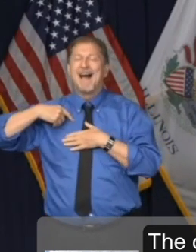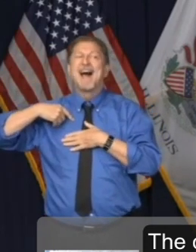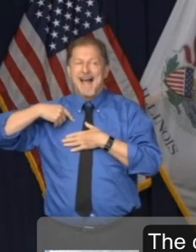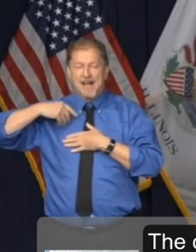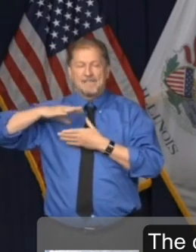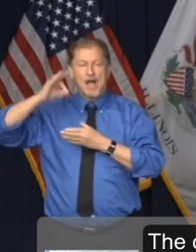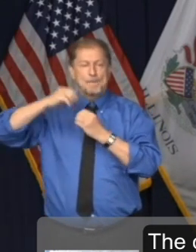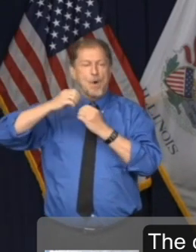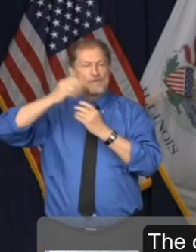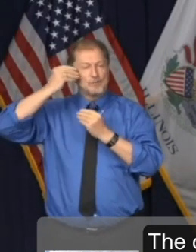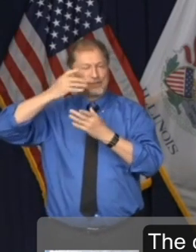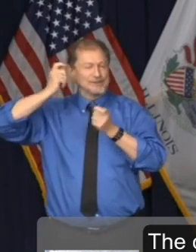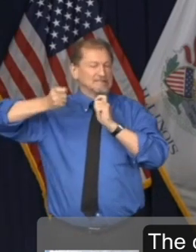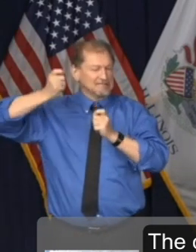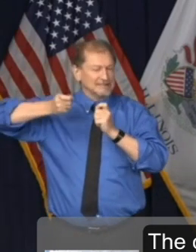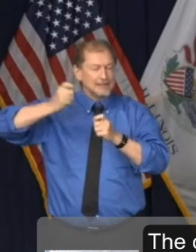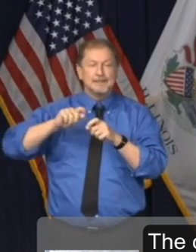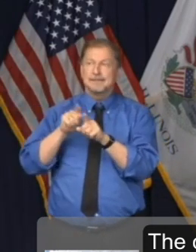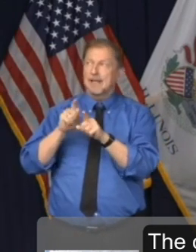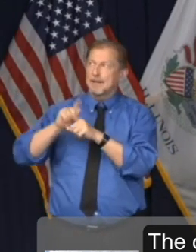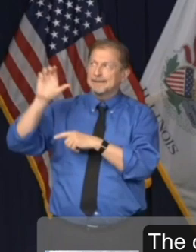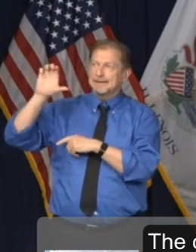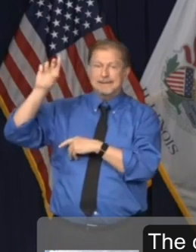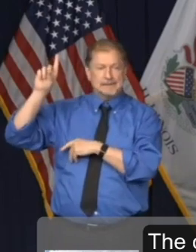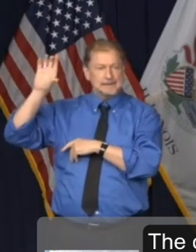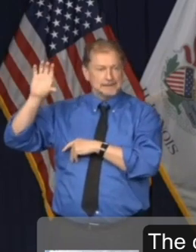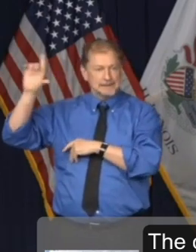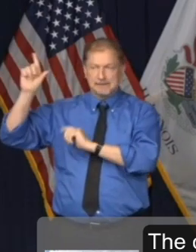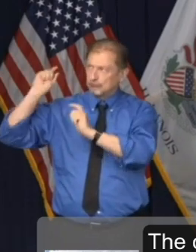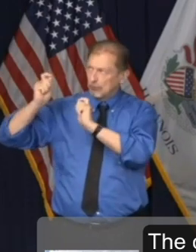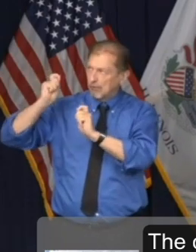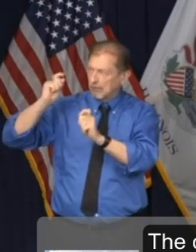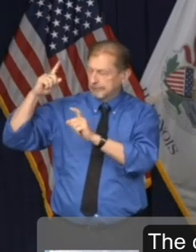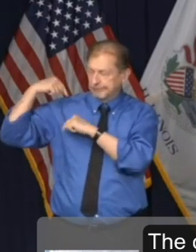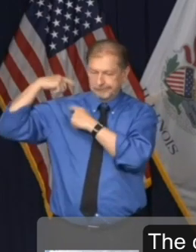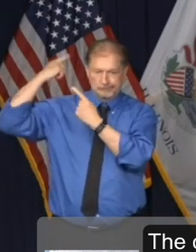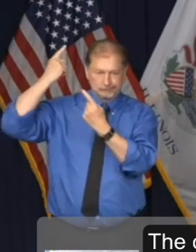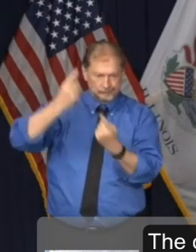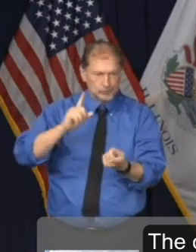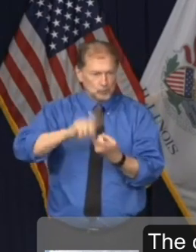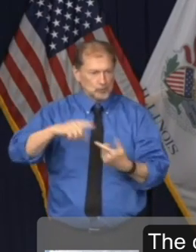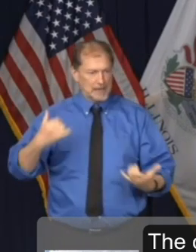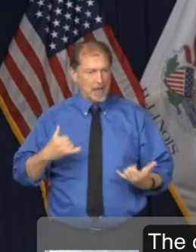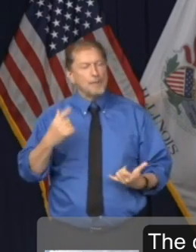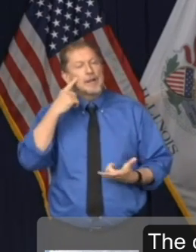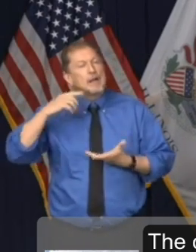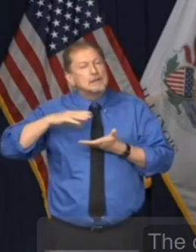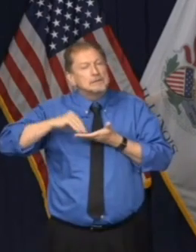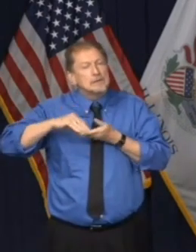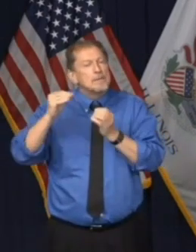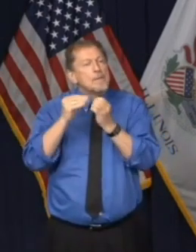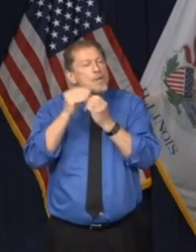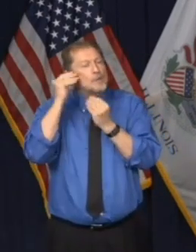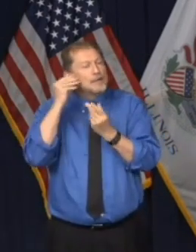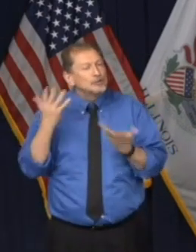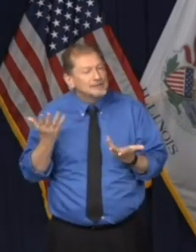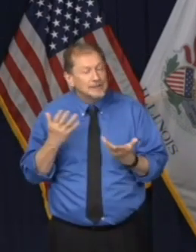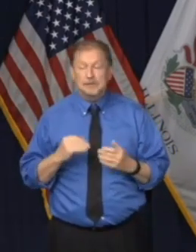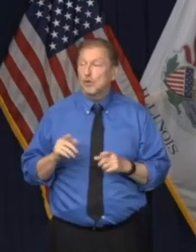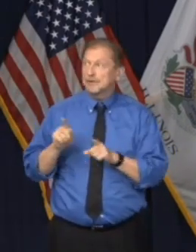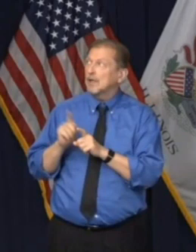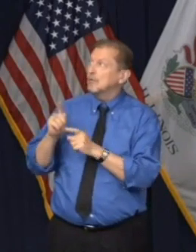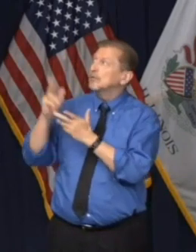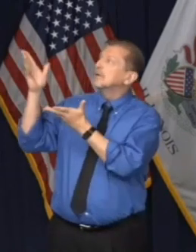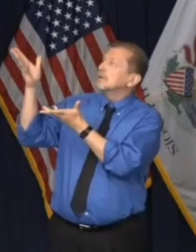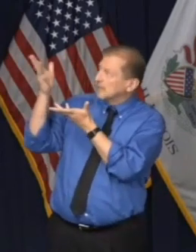example, evolve the way they advise us. And so we're trying to follow that advice and look at, how best to give people the most freedom while